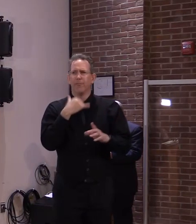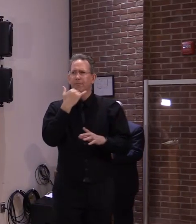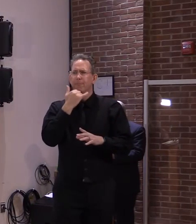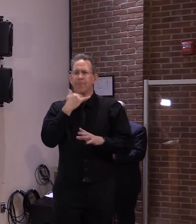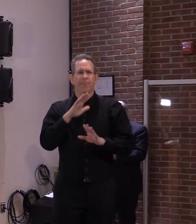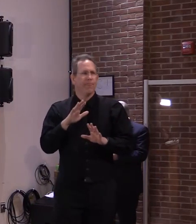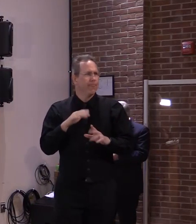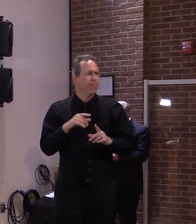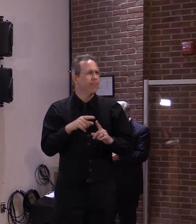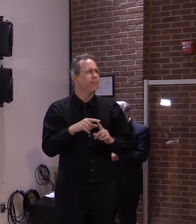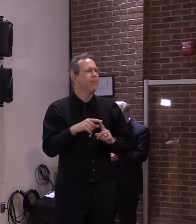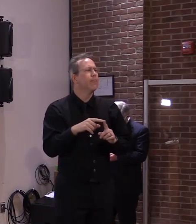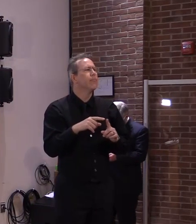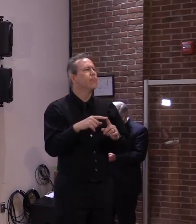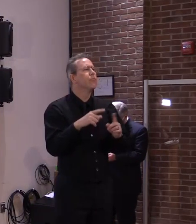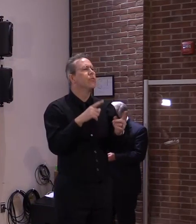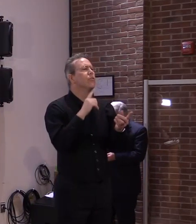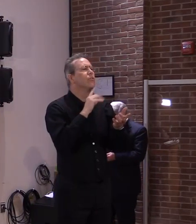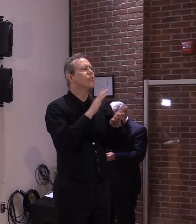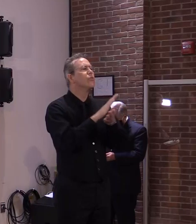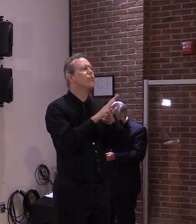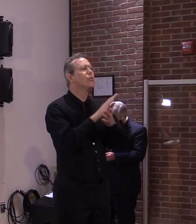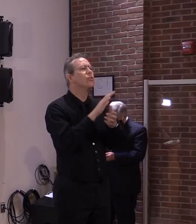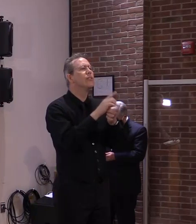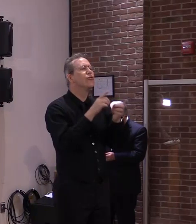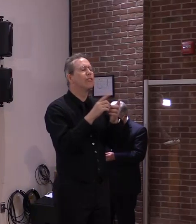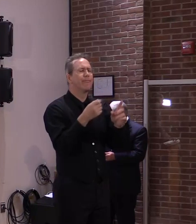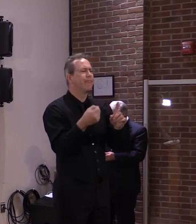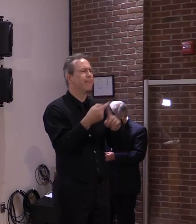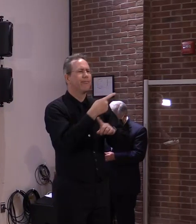cases associated with that. The